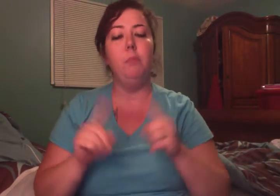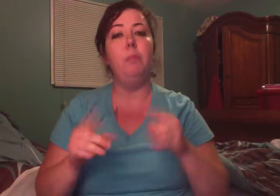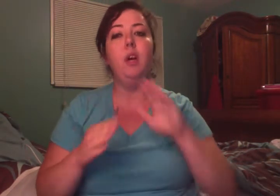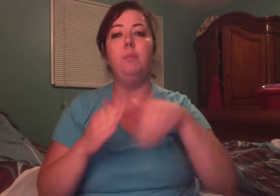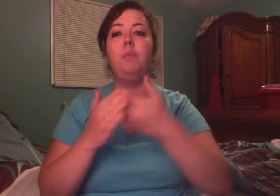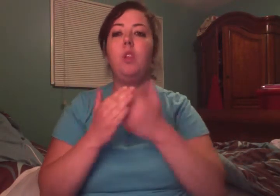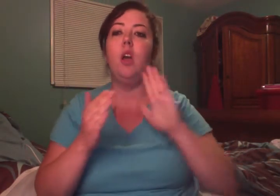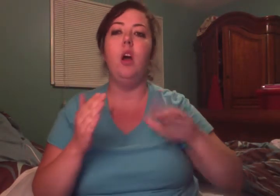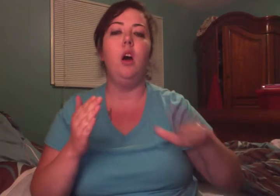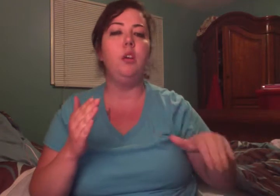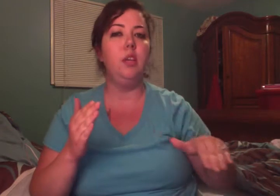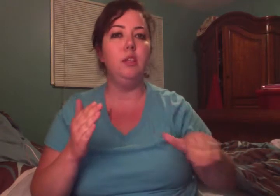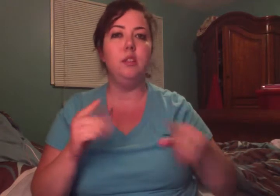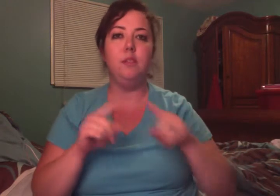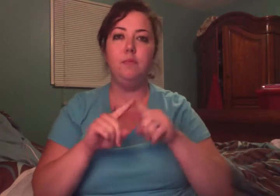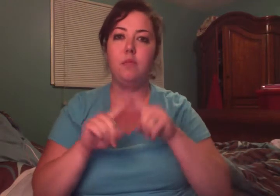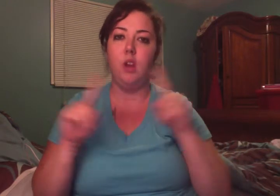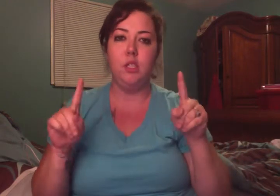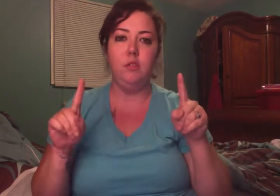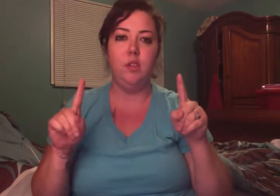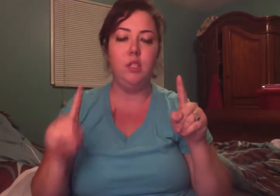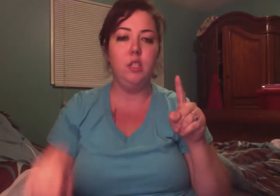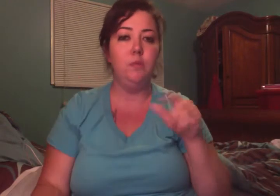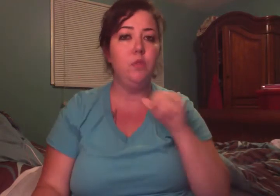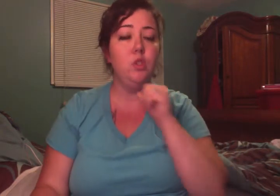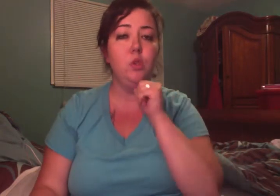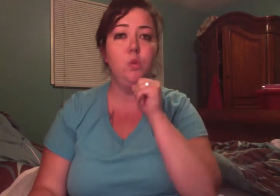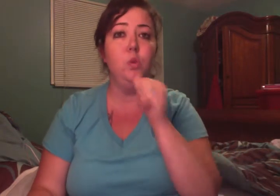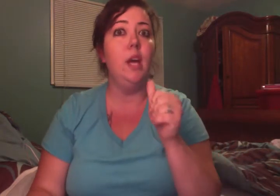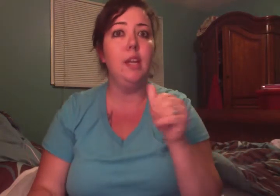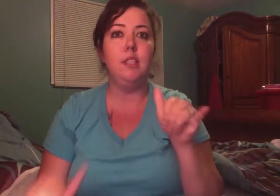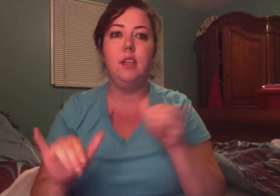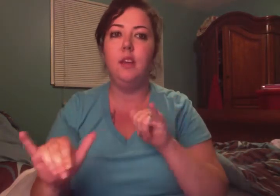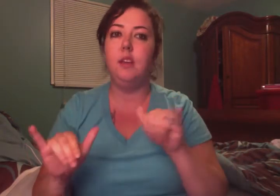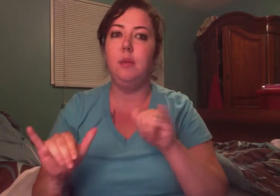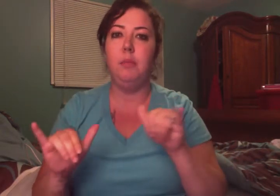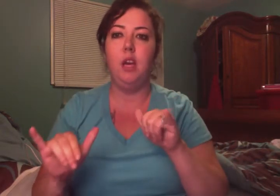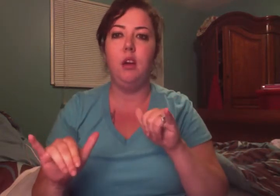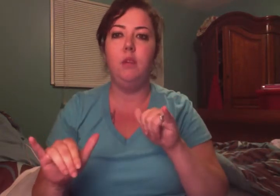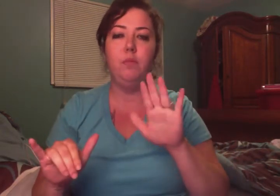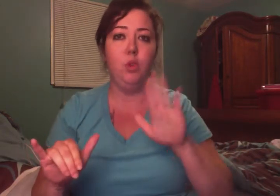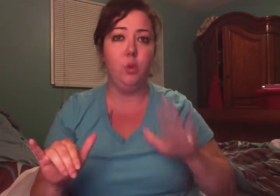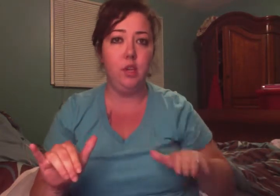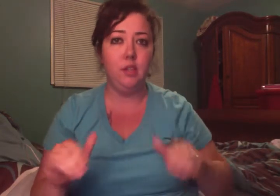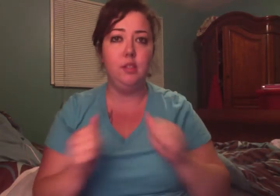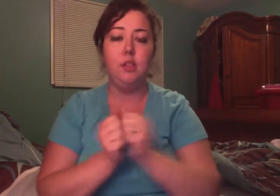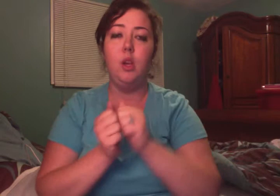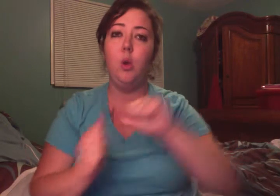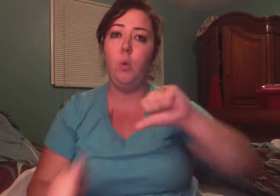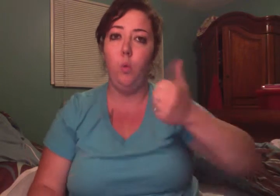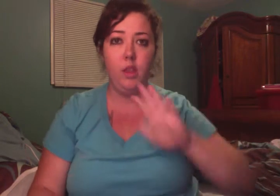But all kids are different, so do not compare your kids with other